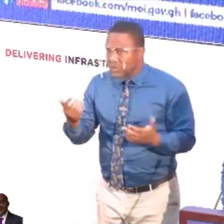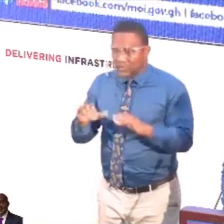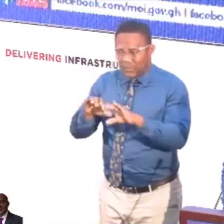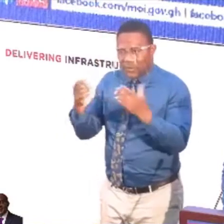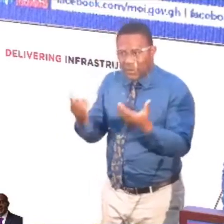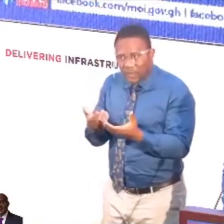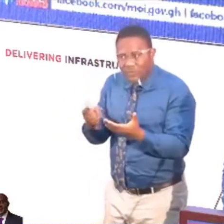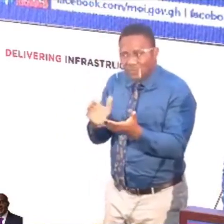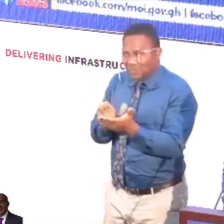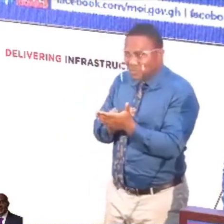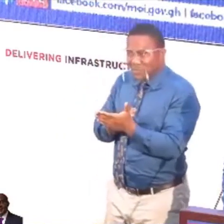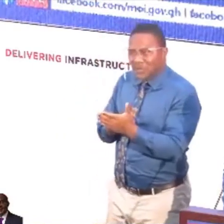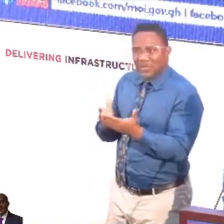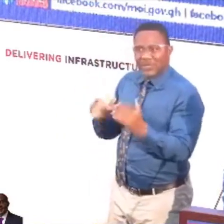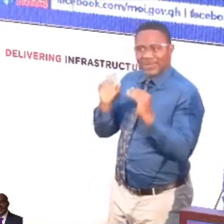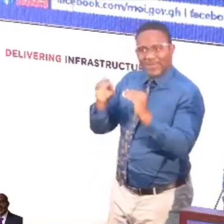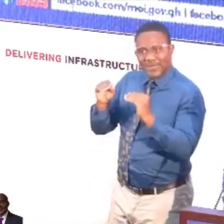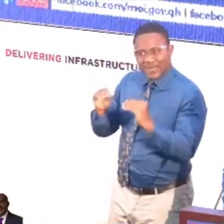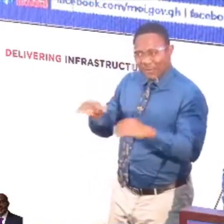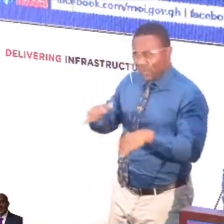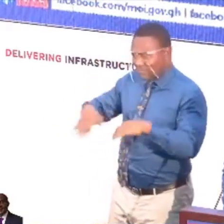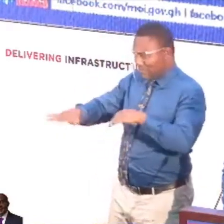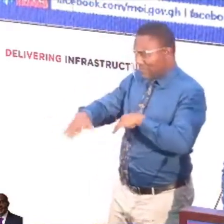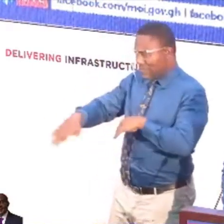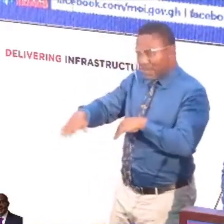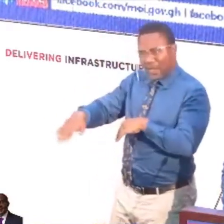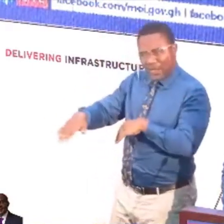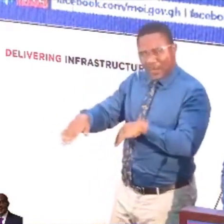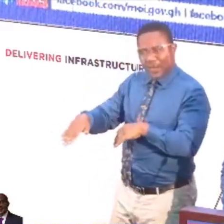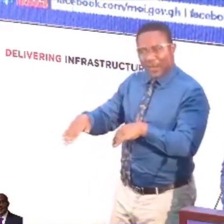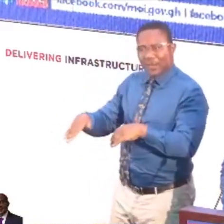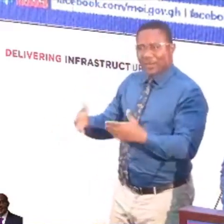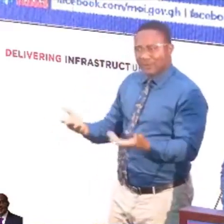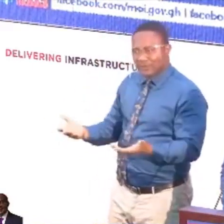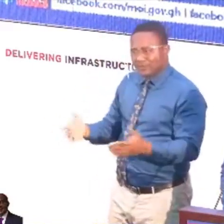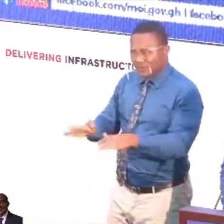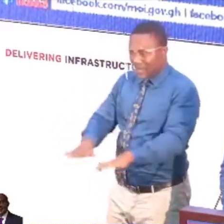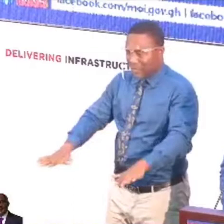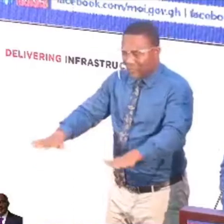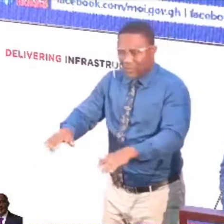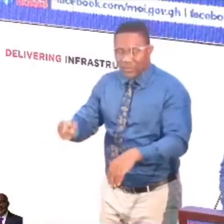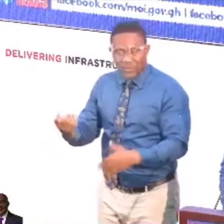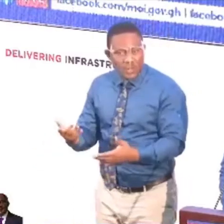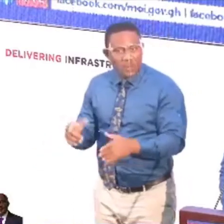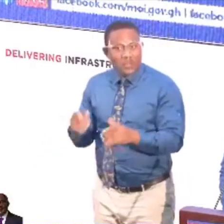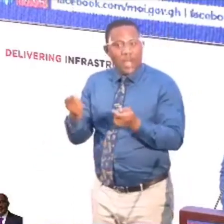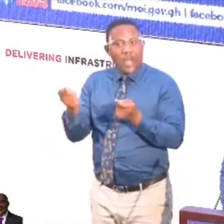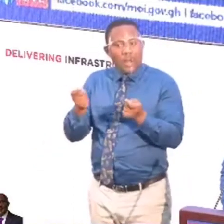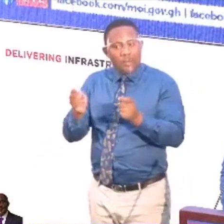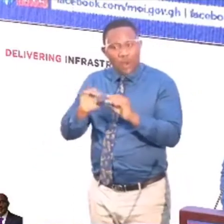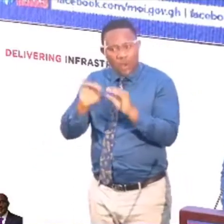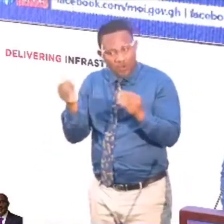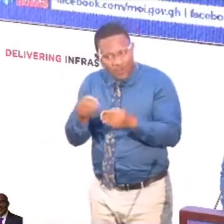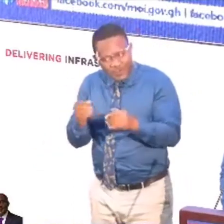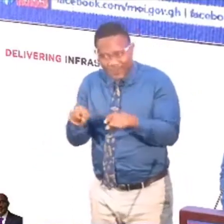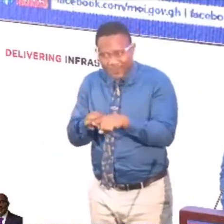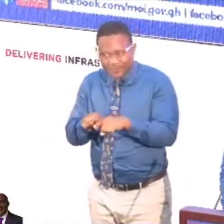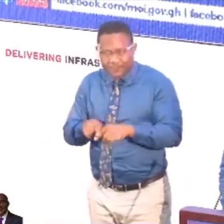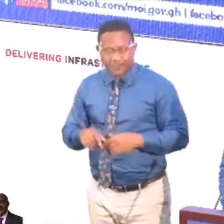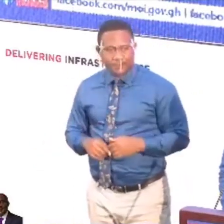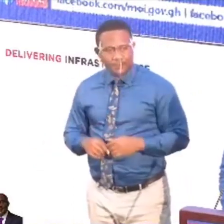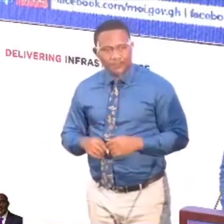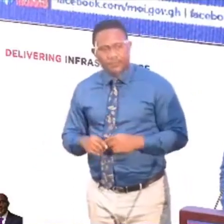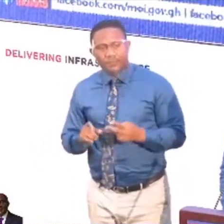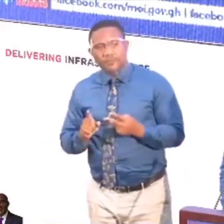ground floor, and most of the administration block, the same thing goes like that. In the creative arts industry,